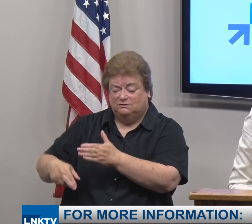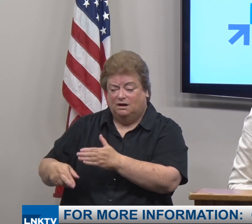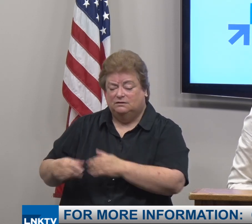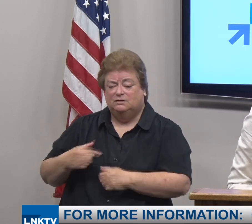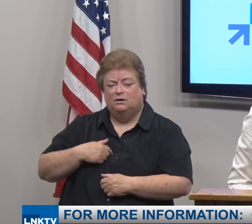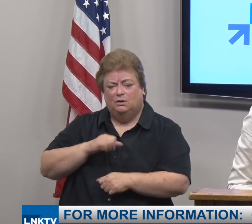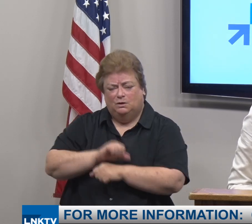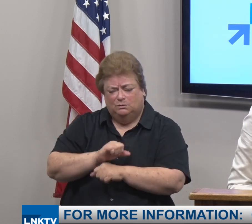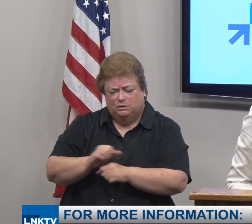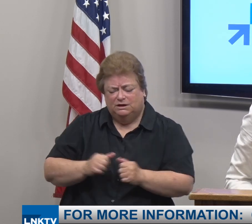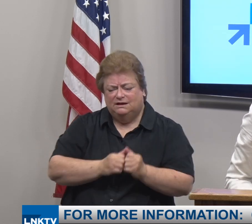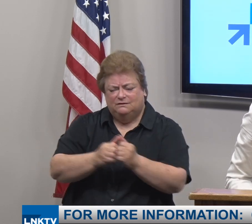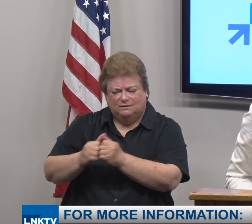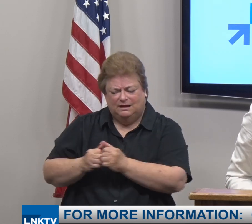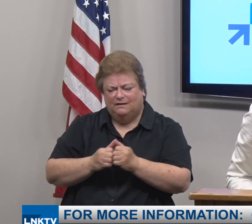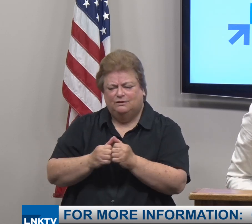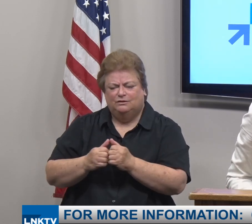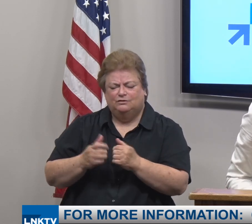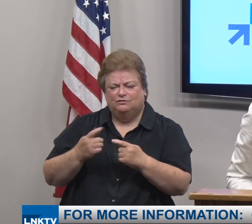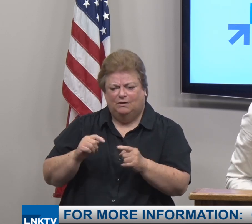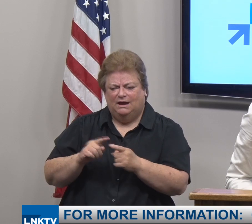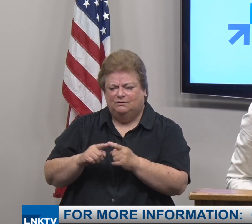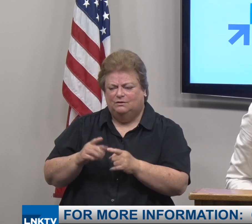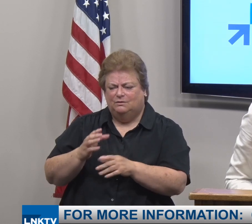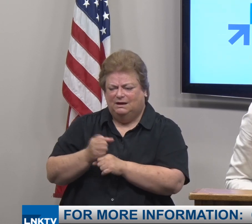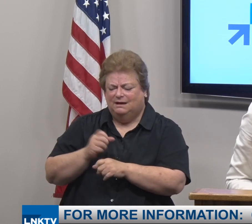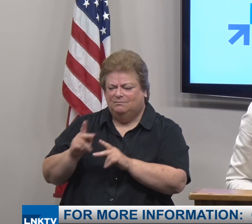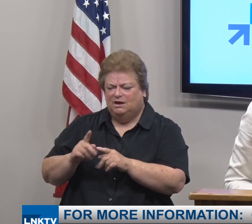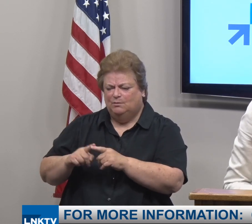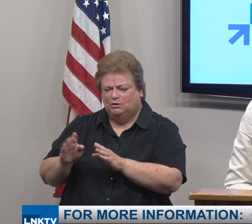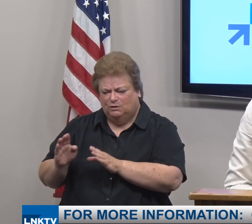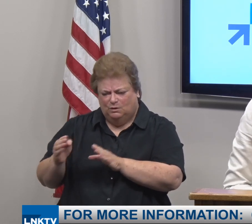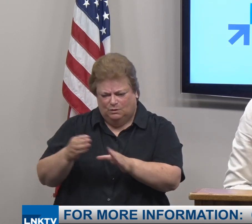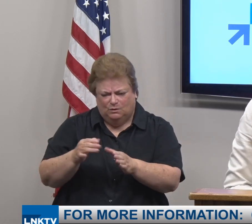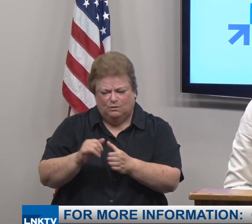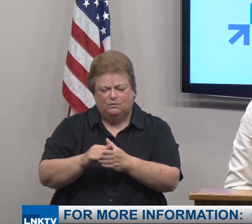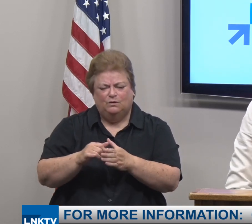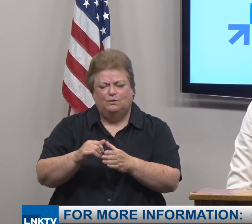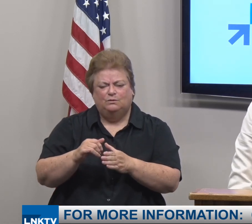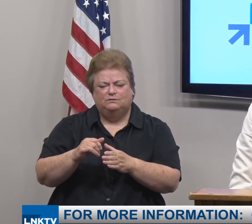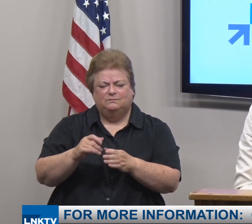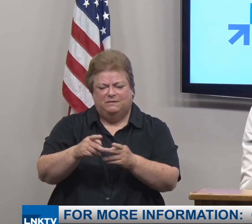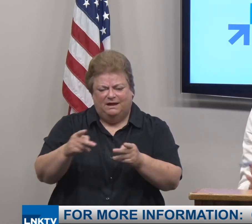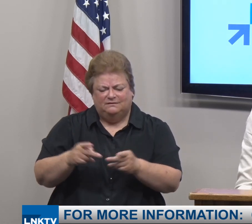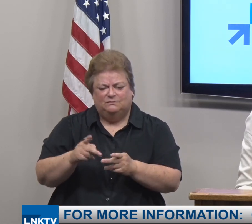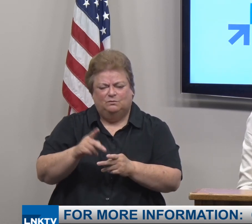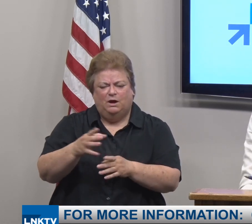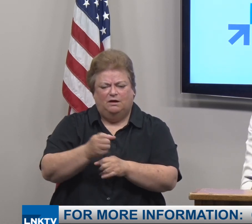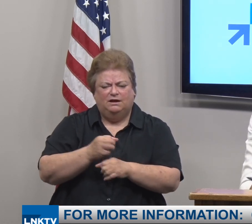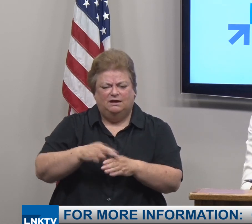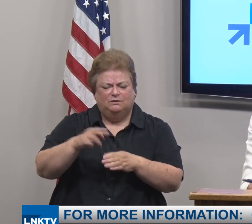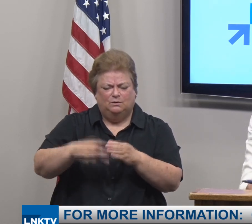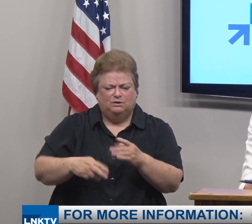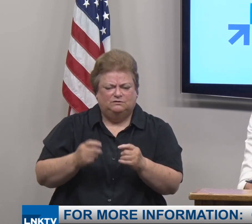try to direct people to the testing sources that can provide results more quickly. And we